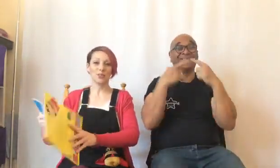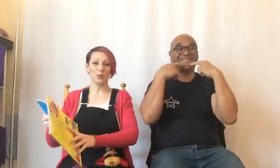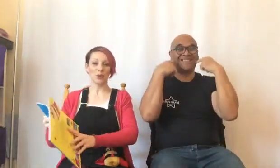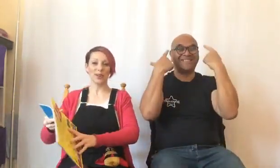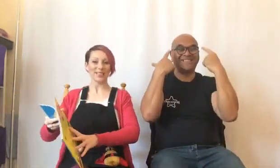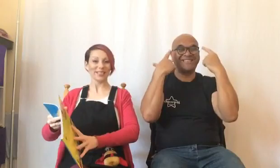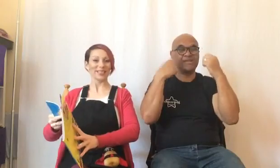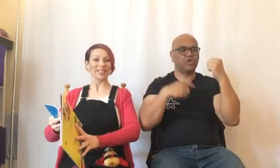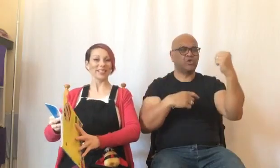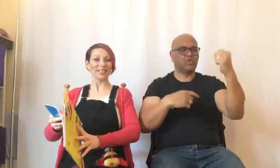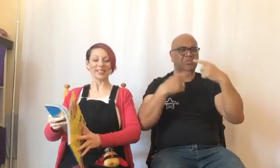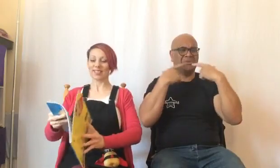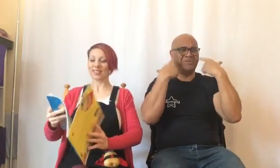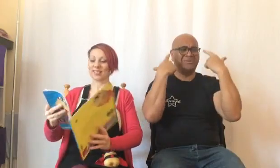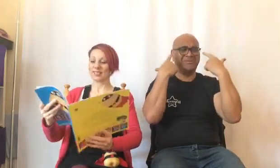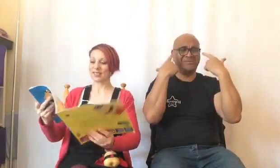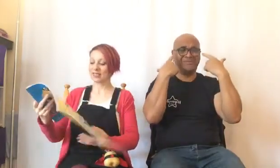a super grin.